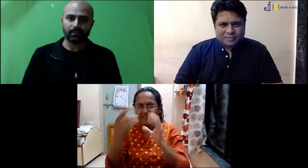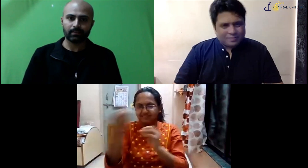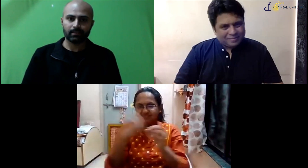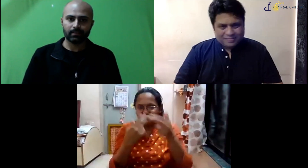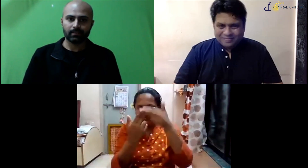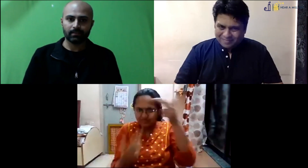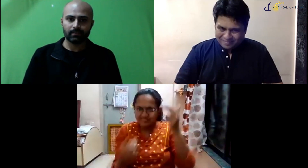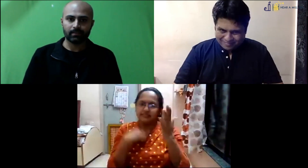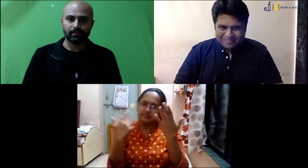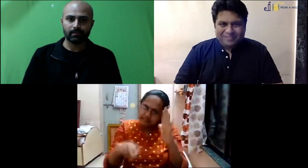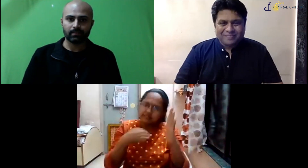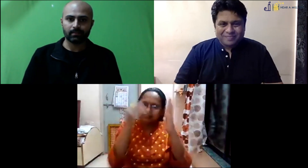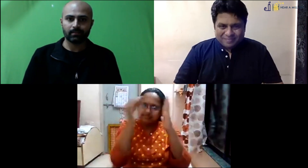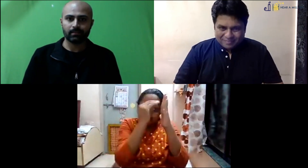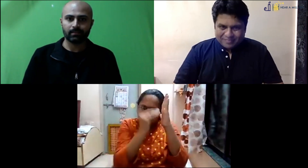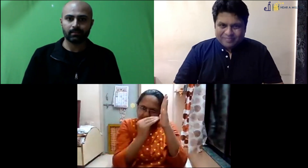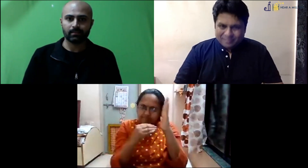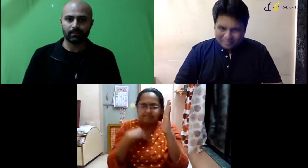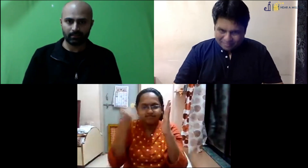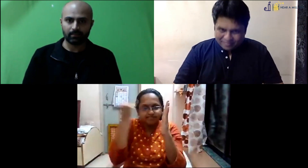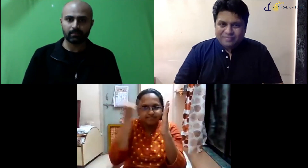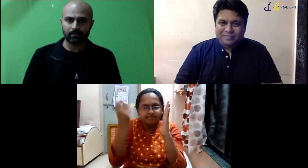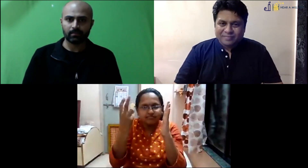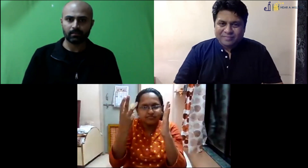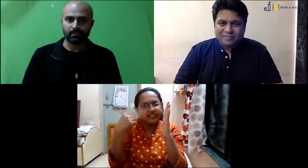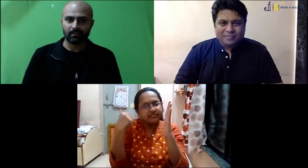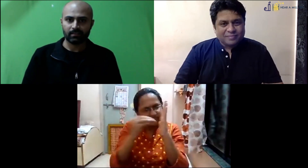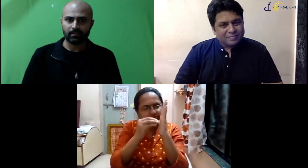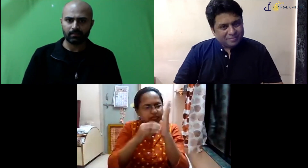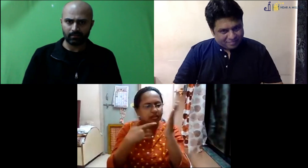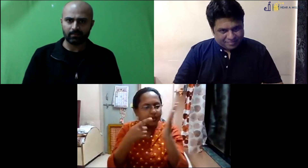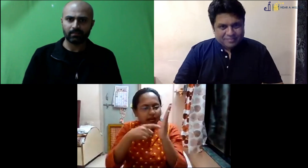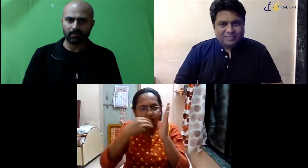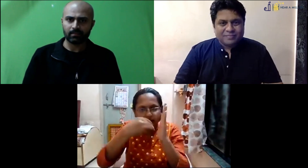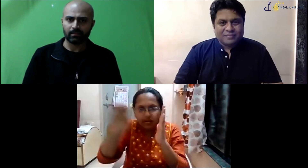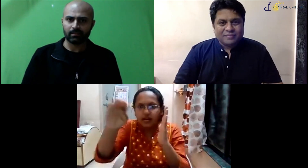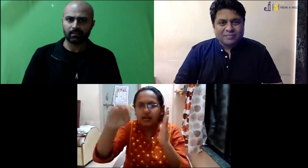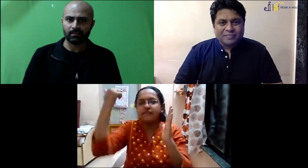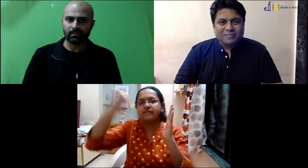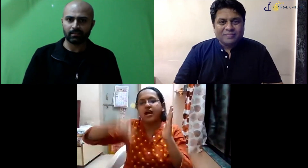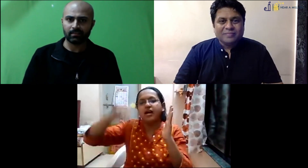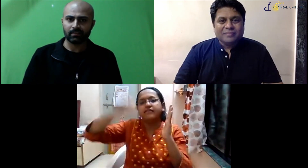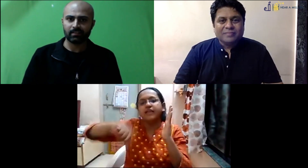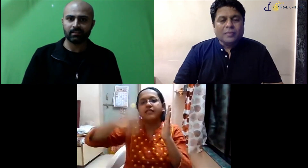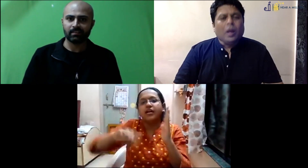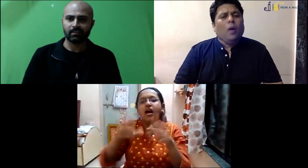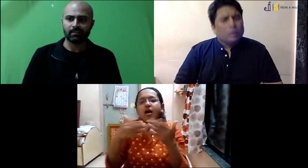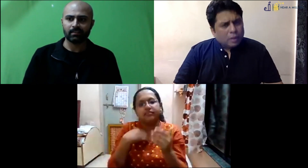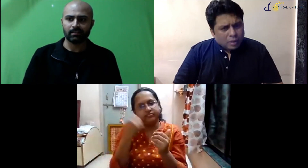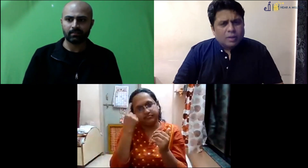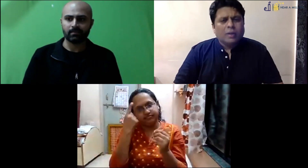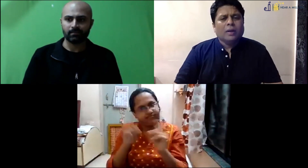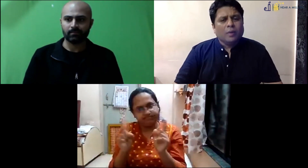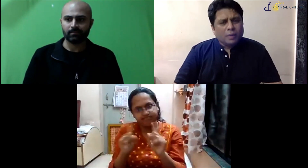the PPT, the complete one. So you can send me the. I have